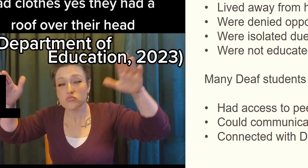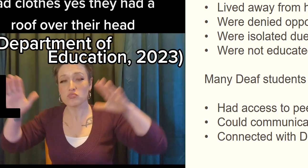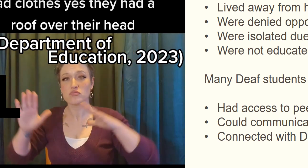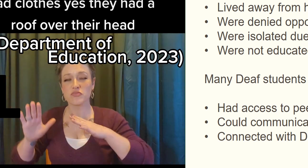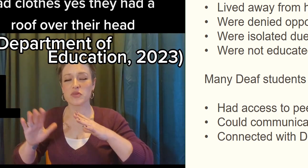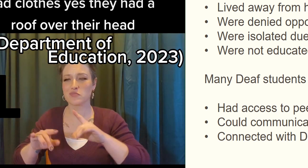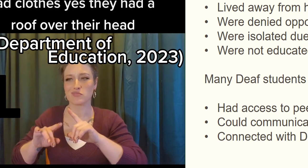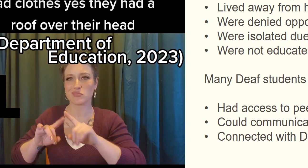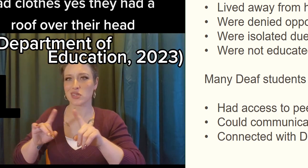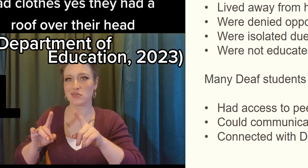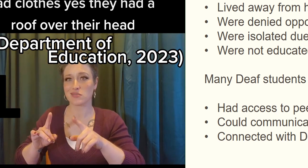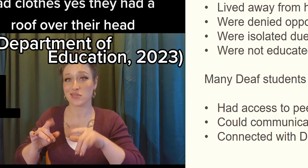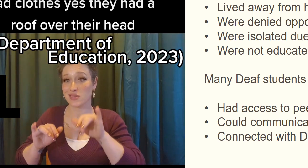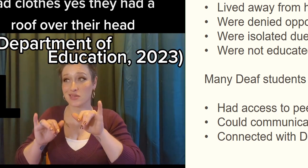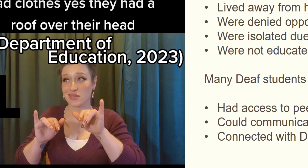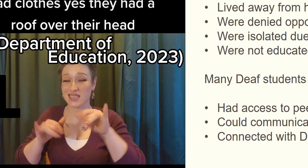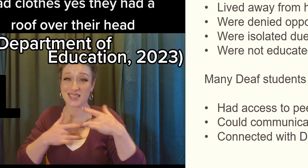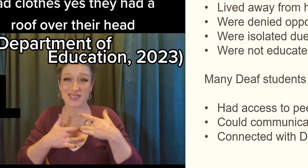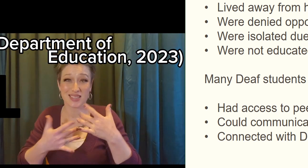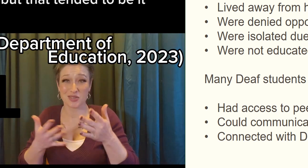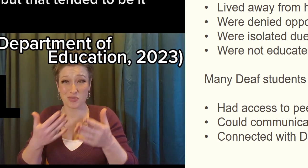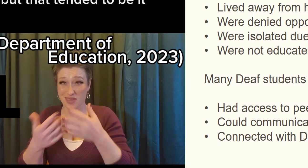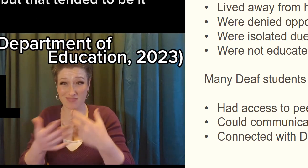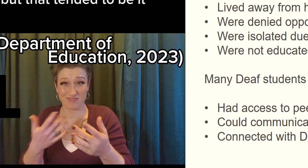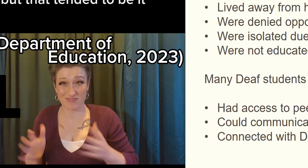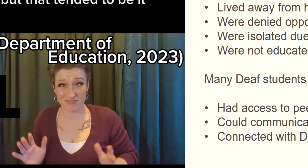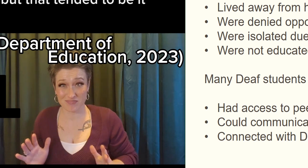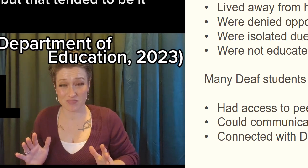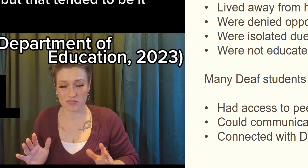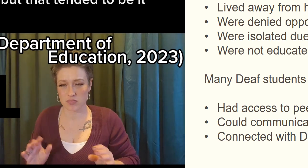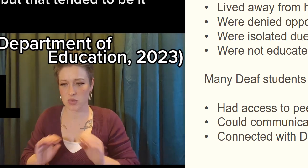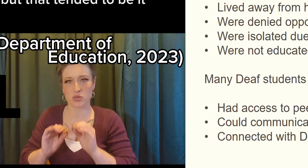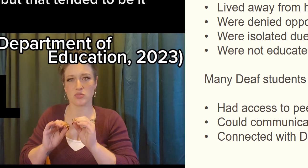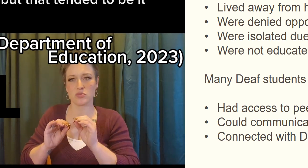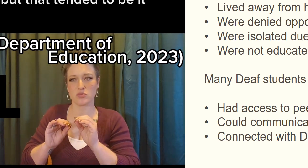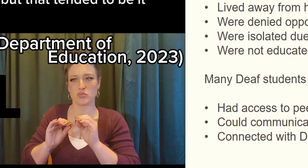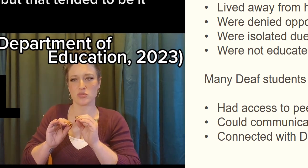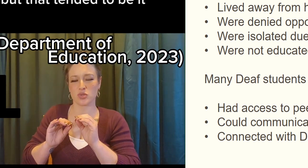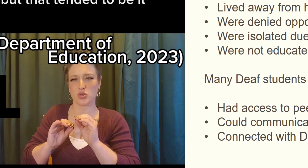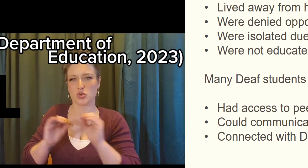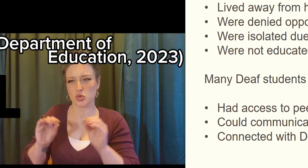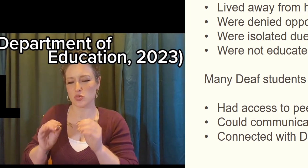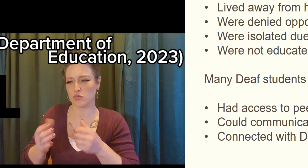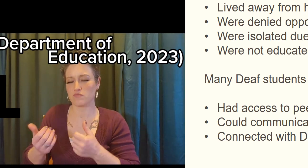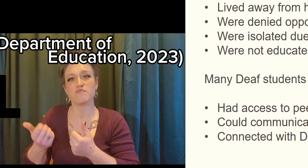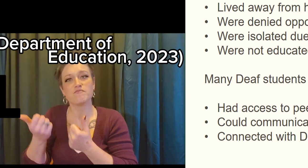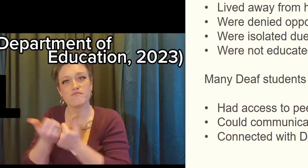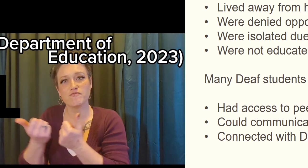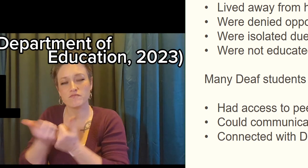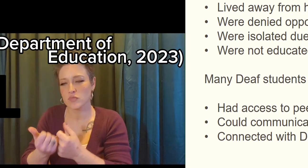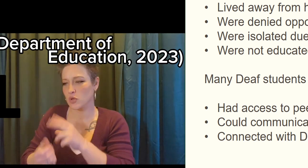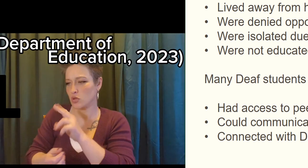clothes. Yes, they had a roof over their head, but that tended to be it.